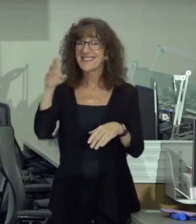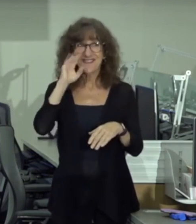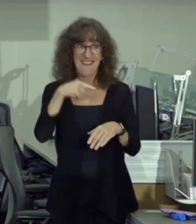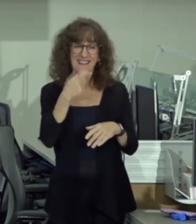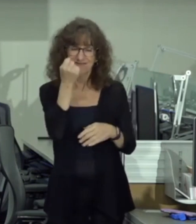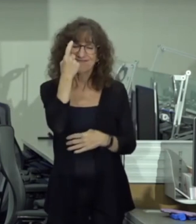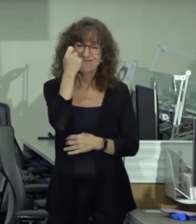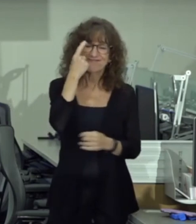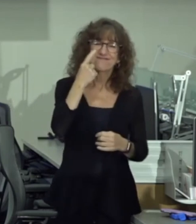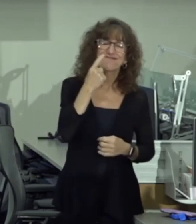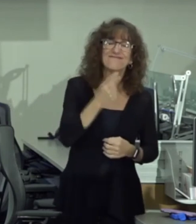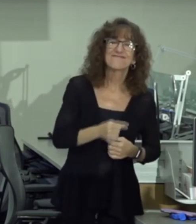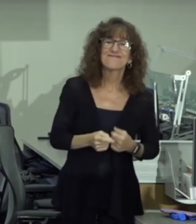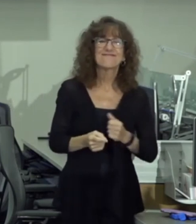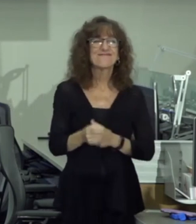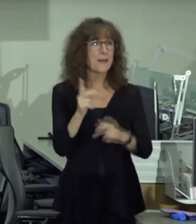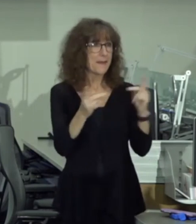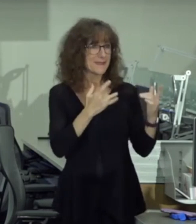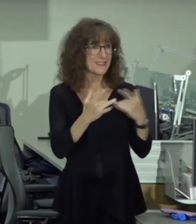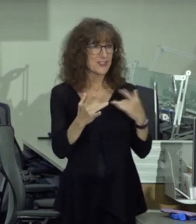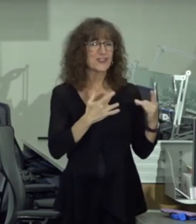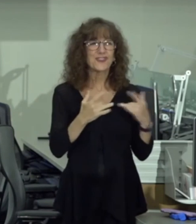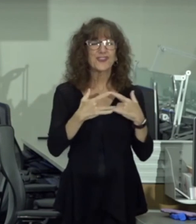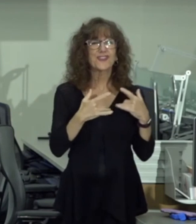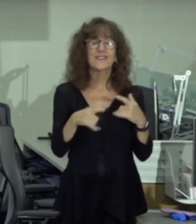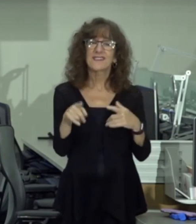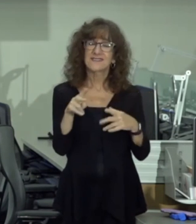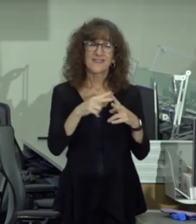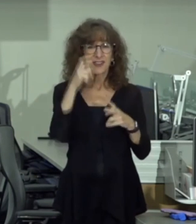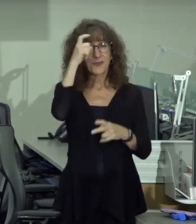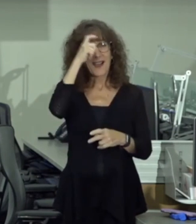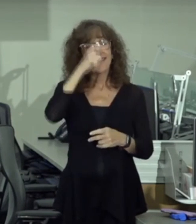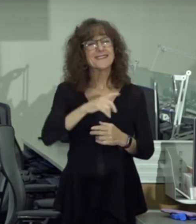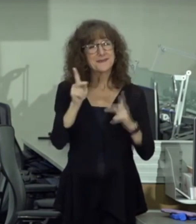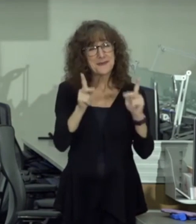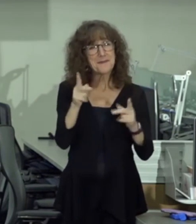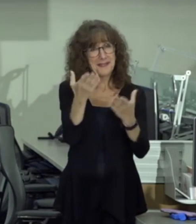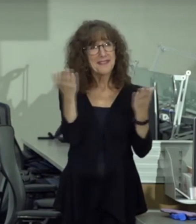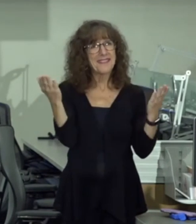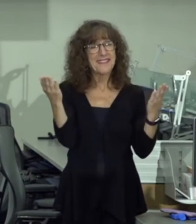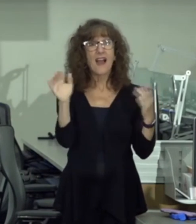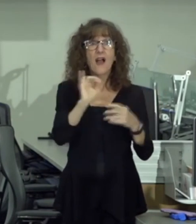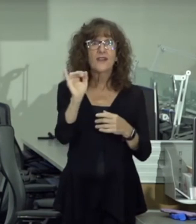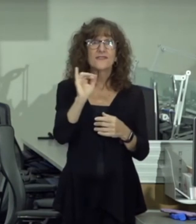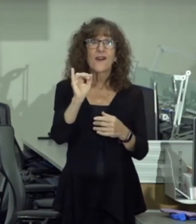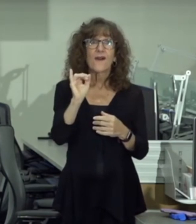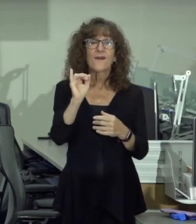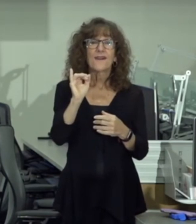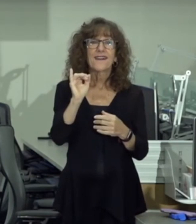I appreciate the concern of our residents. They are very wise, and they have also